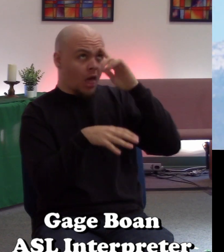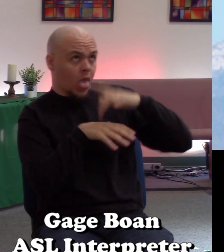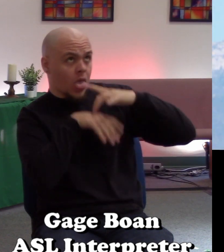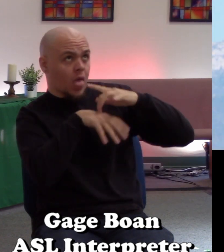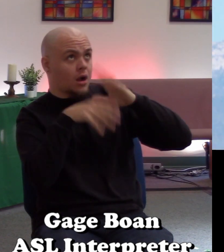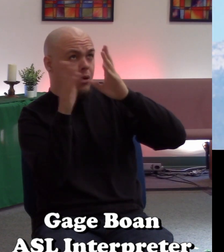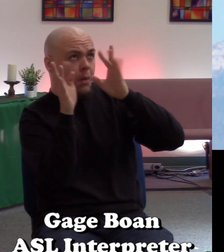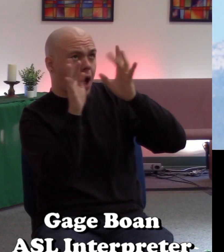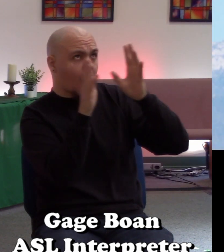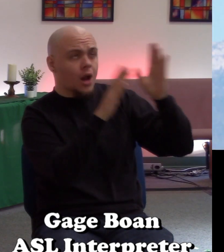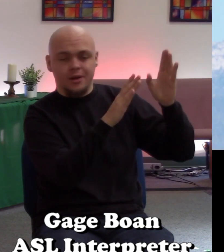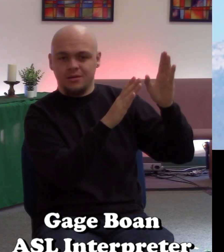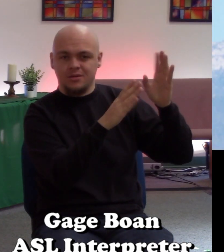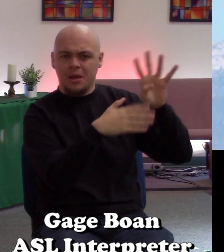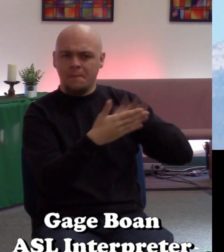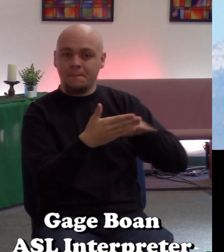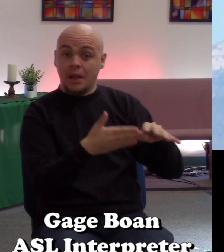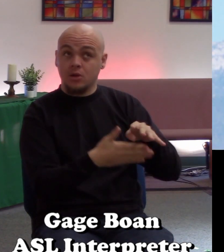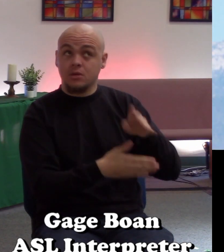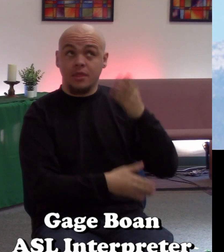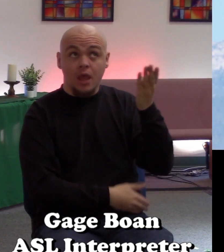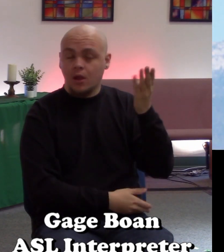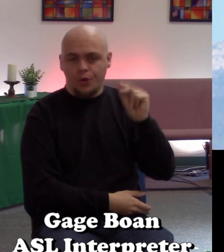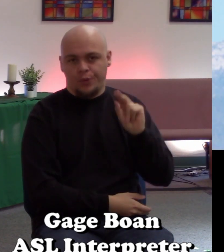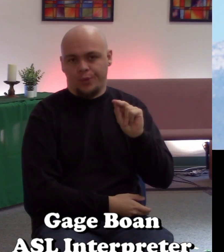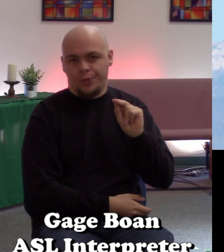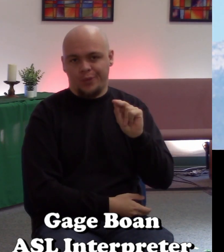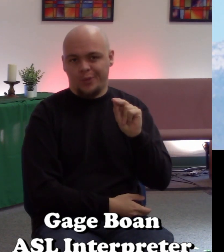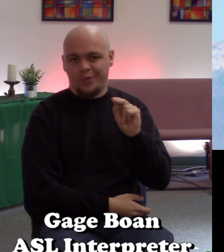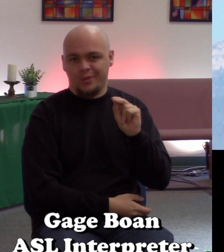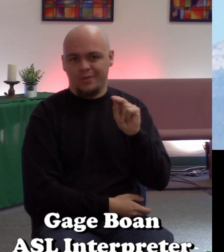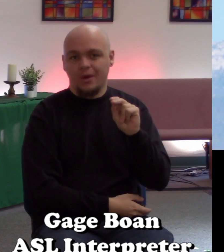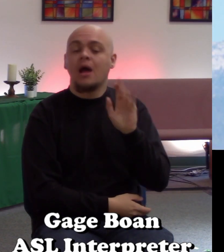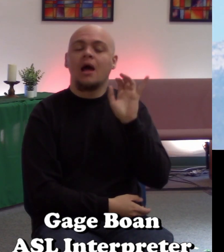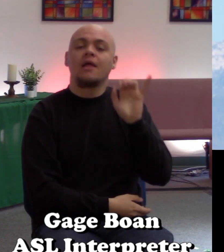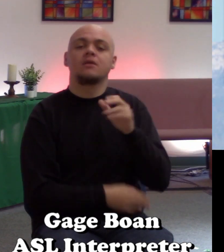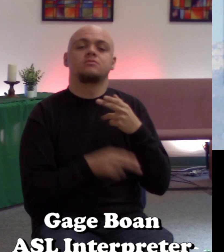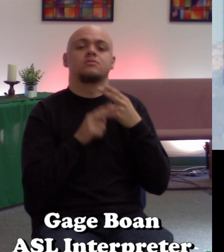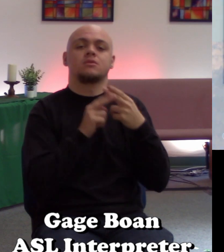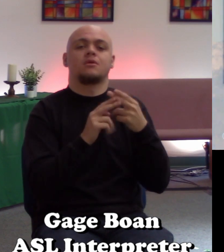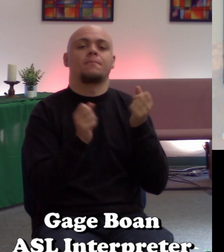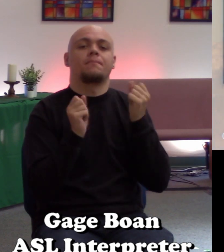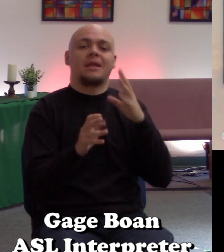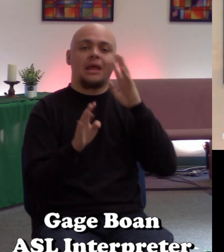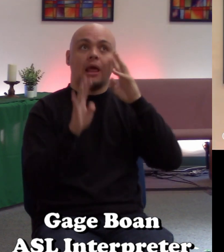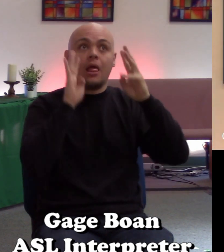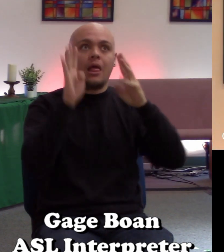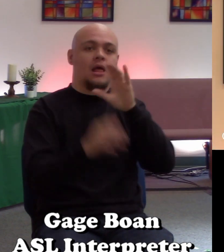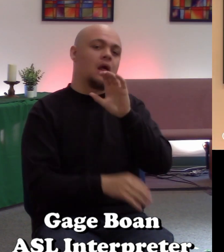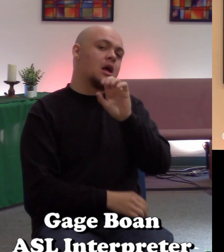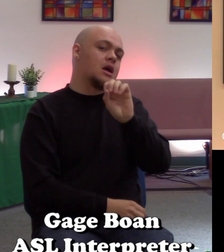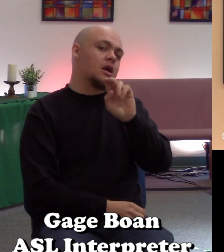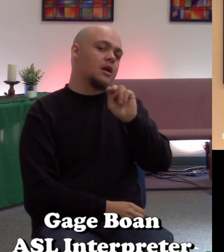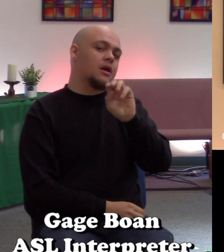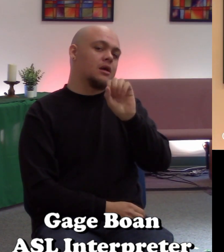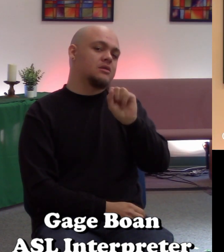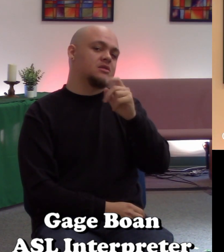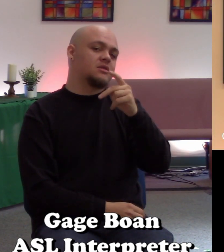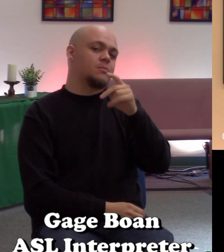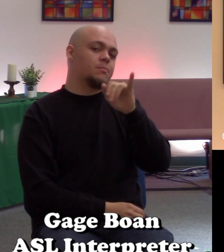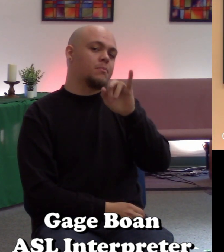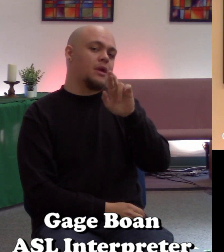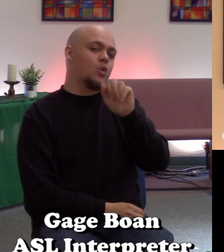so oftentimes we see patterns where there aren't patterns. And this is also why we have a lot of conspiracy